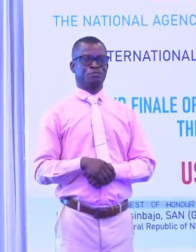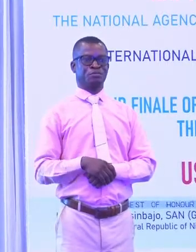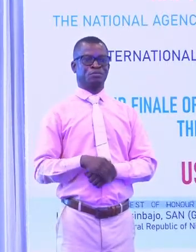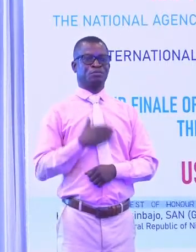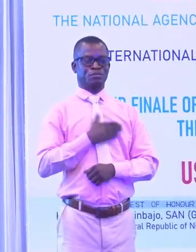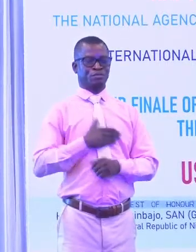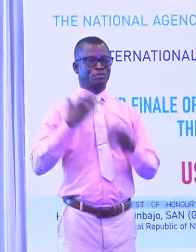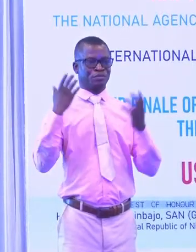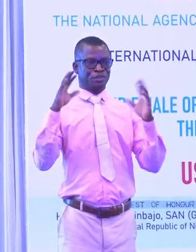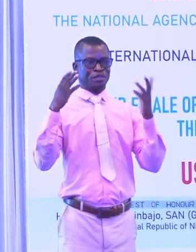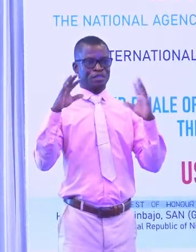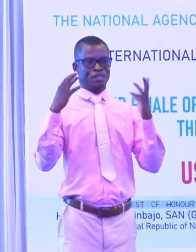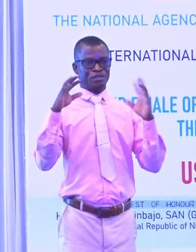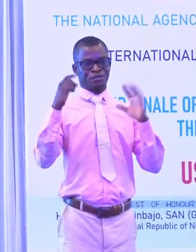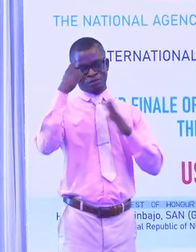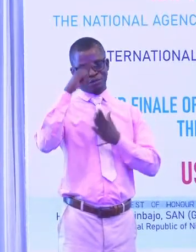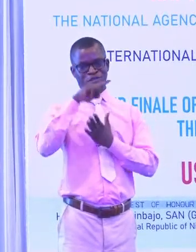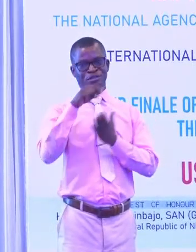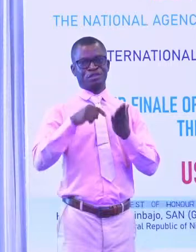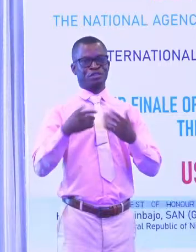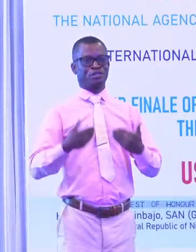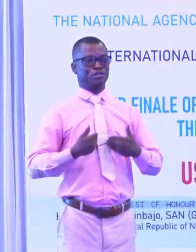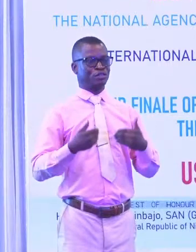Please, let's put our hands together for these young people.